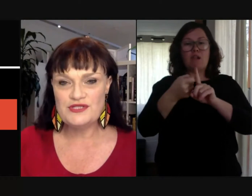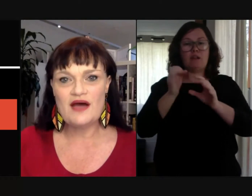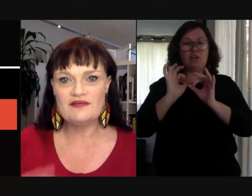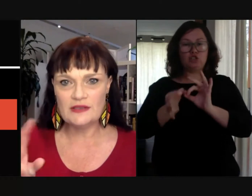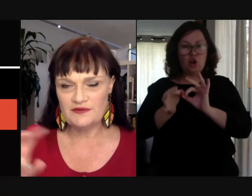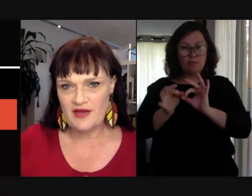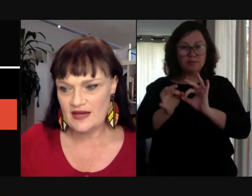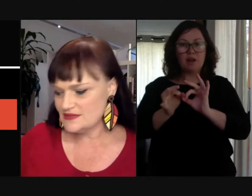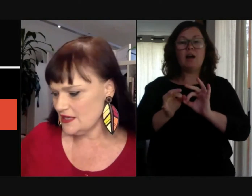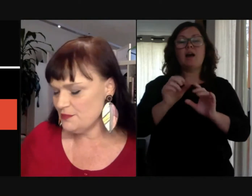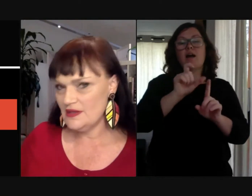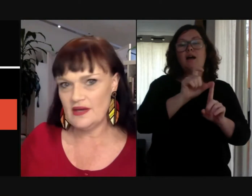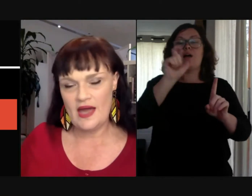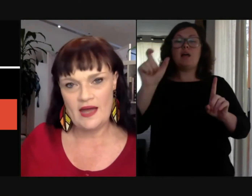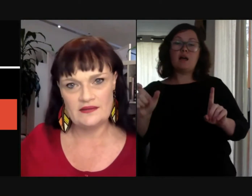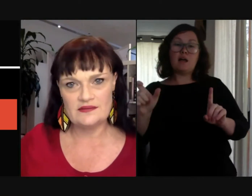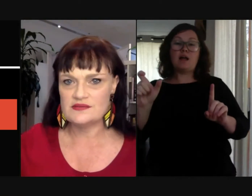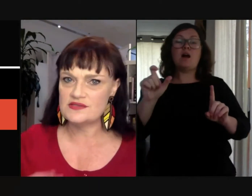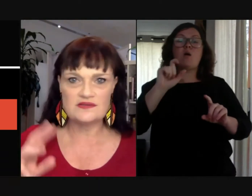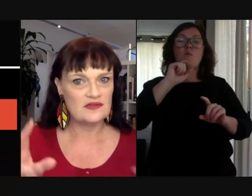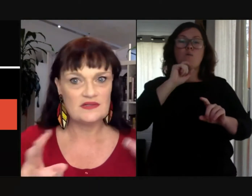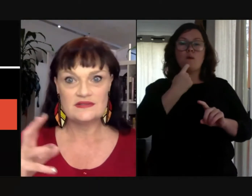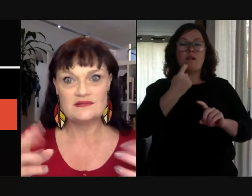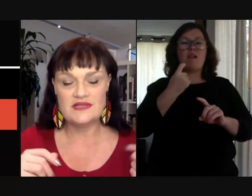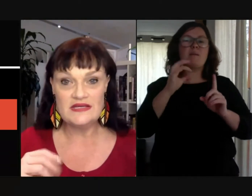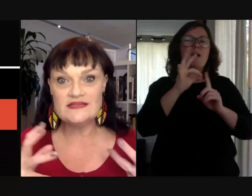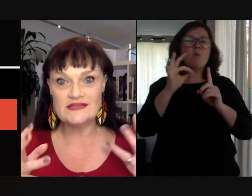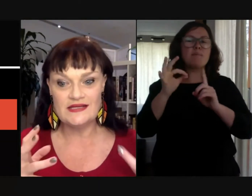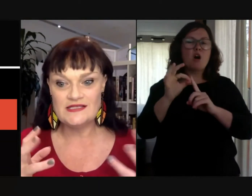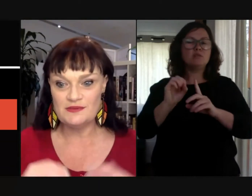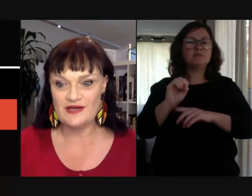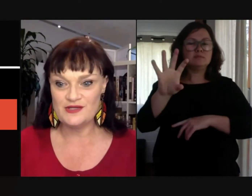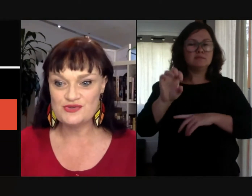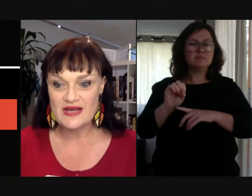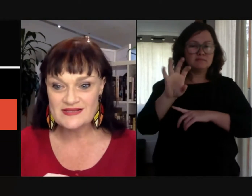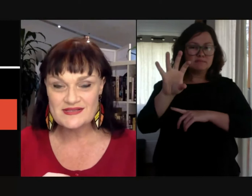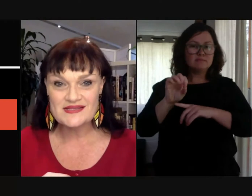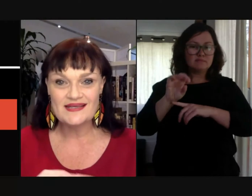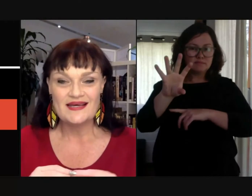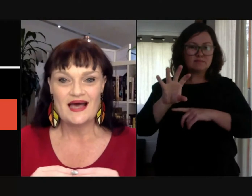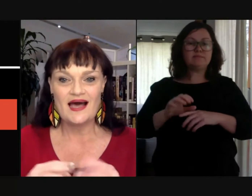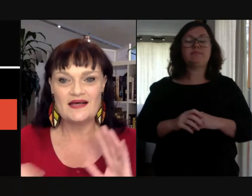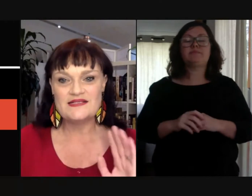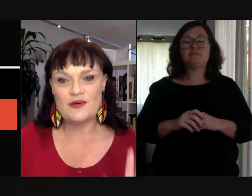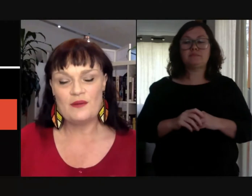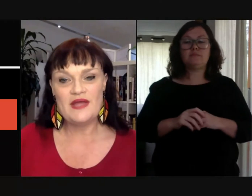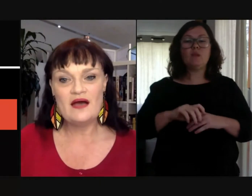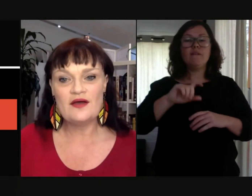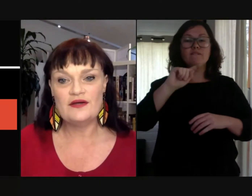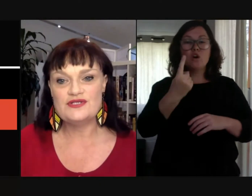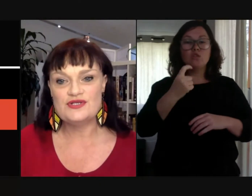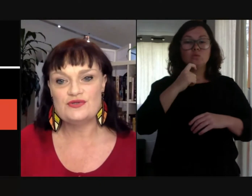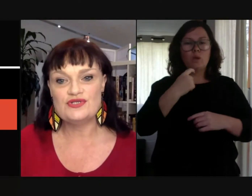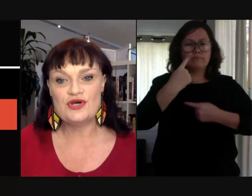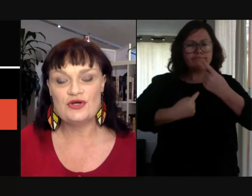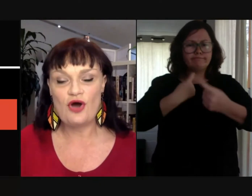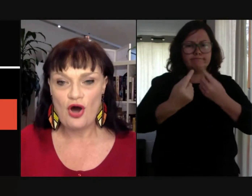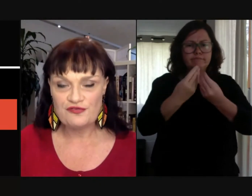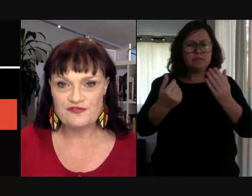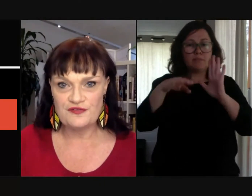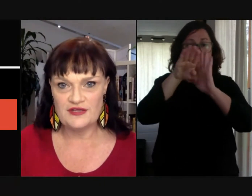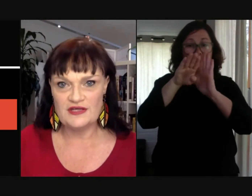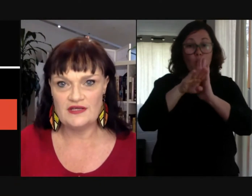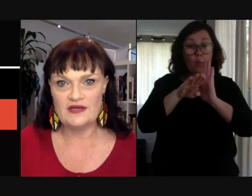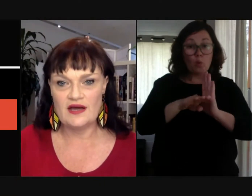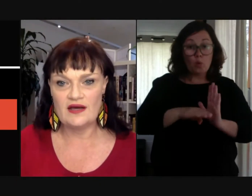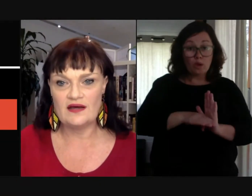Now, we do have a little bit of housekeeping and things that need to be addressed. So I'm now going to turn